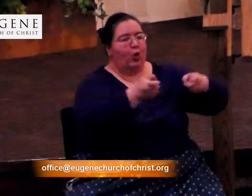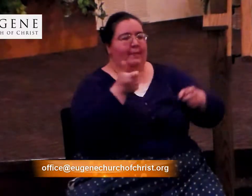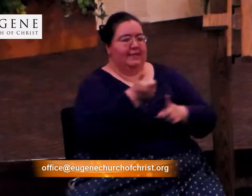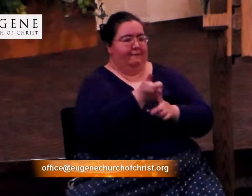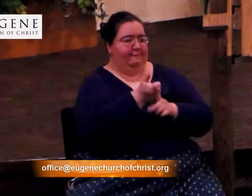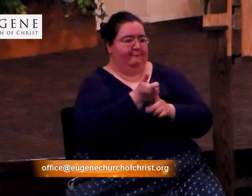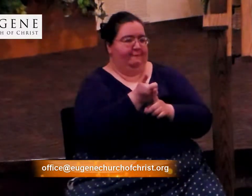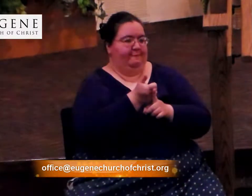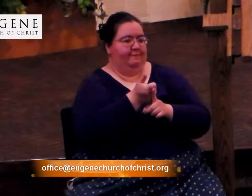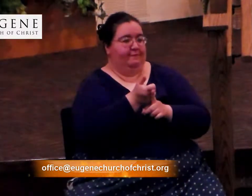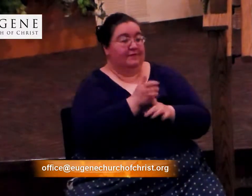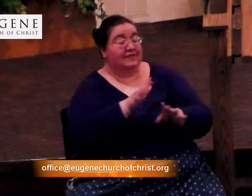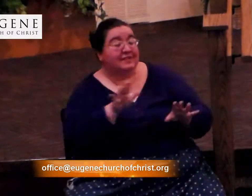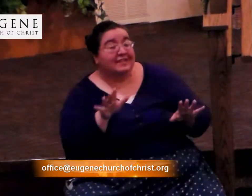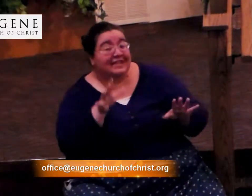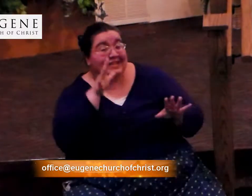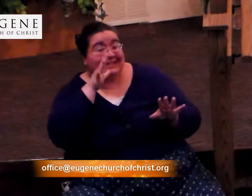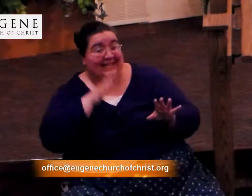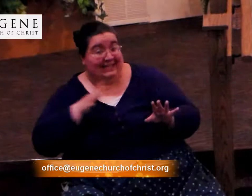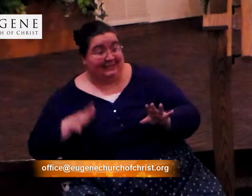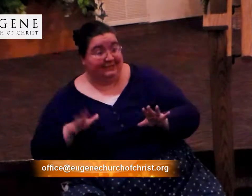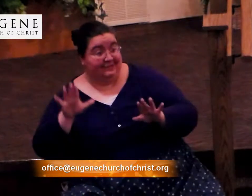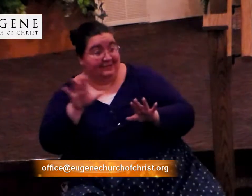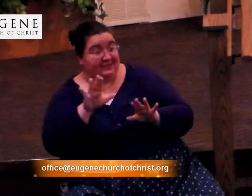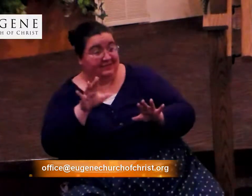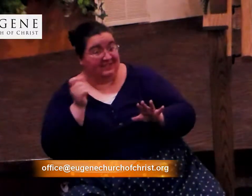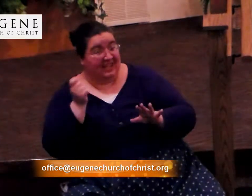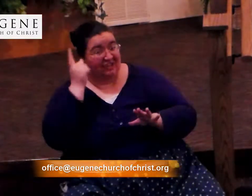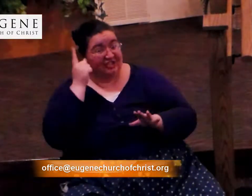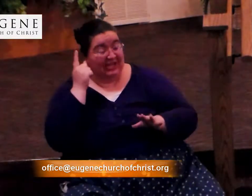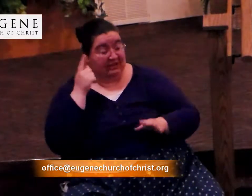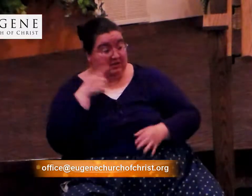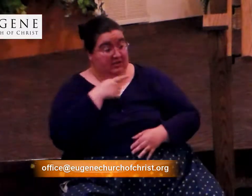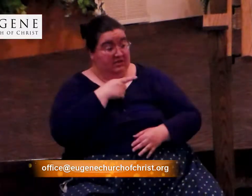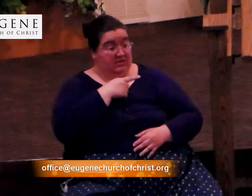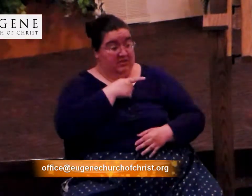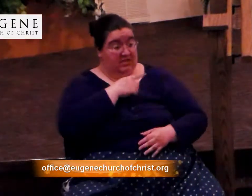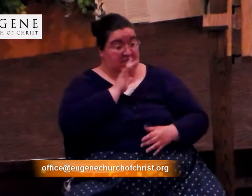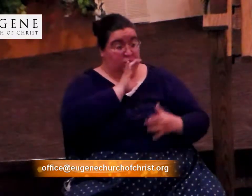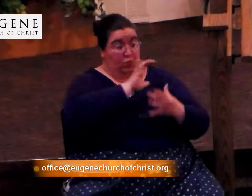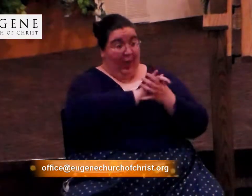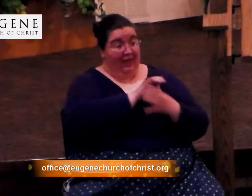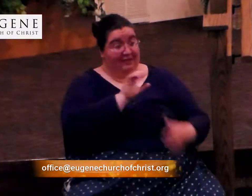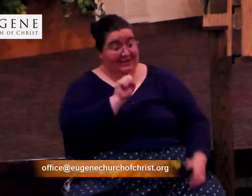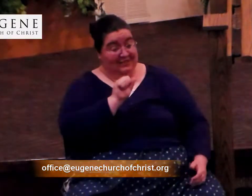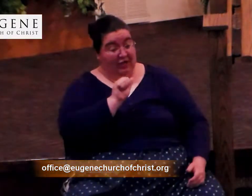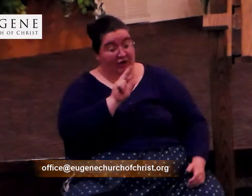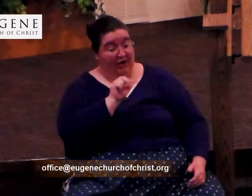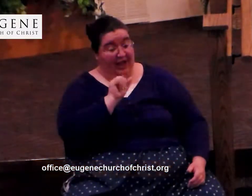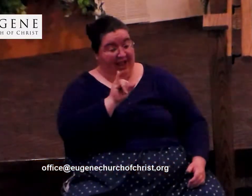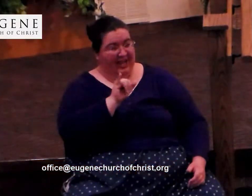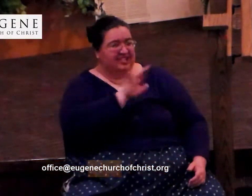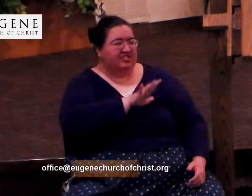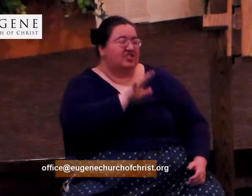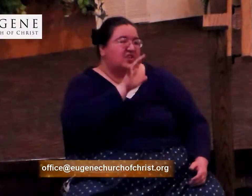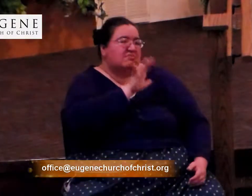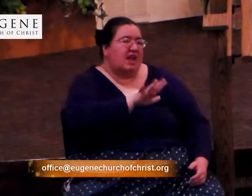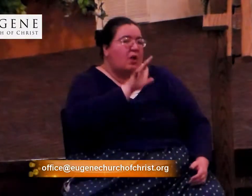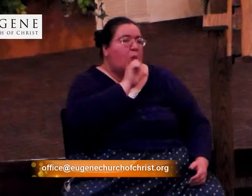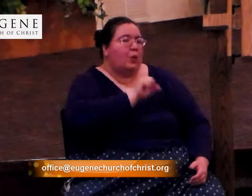ladies, Sarah is roughly 65 at this point in time. So she is a beautiful 65-year-old woman that he's fearing what the king might